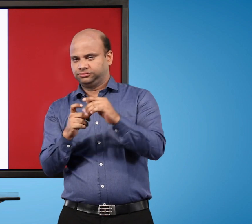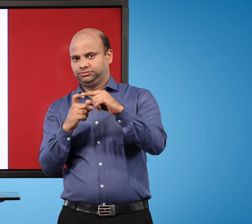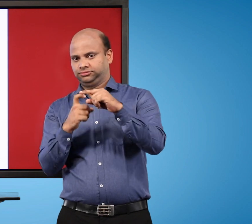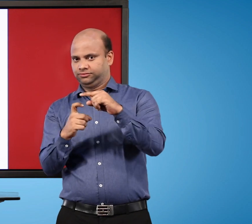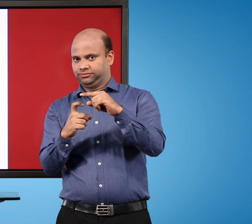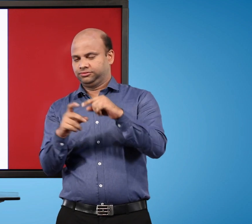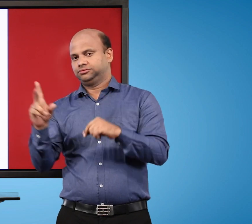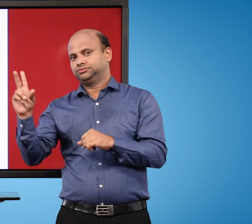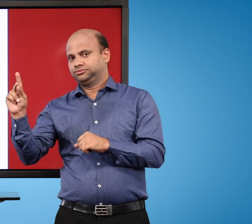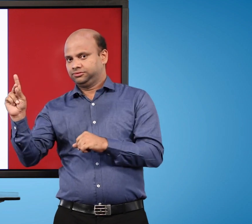7. 2.